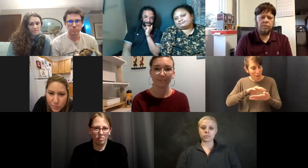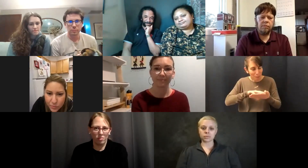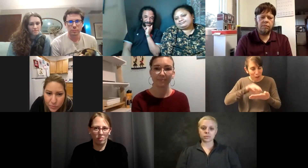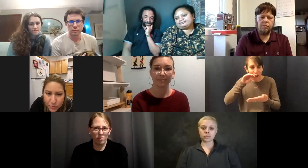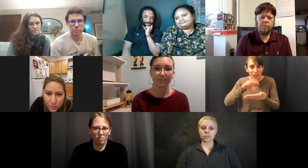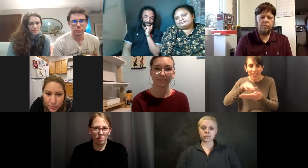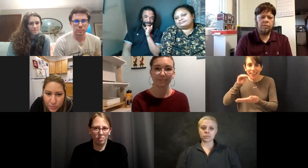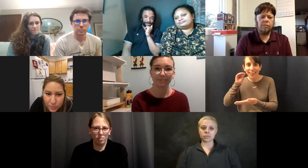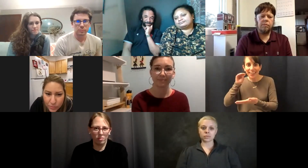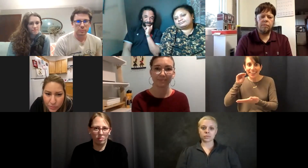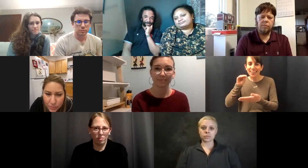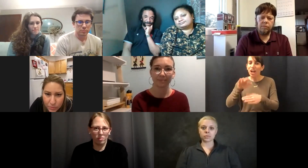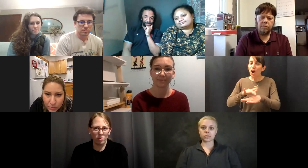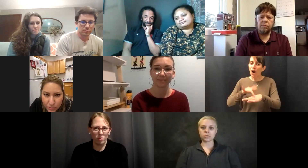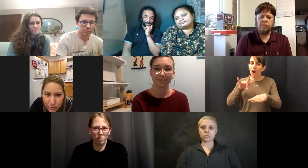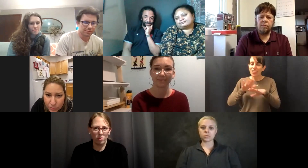early childhood education.